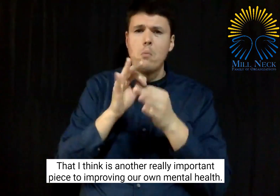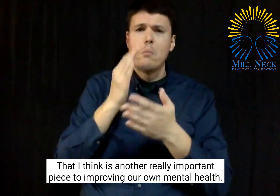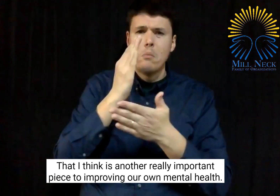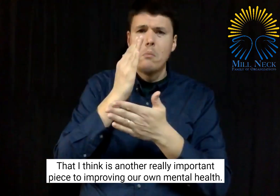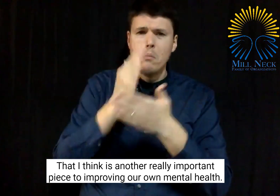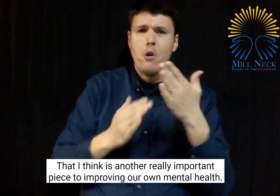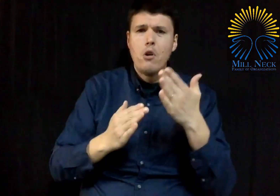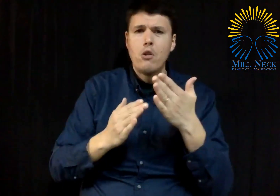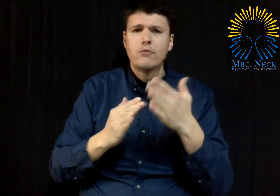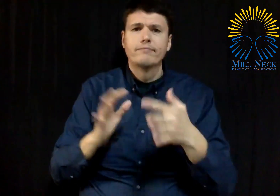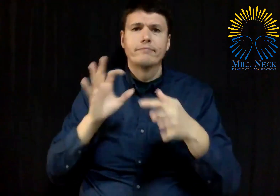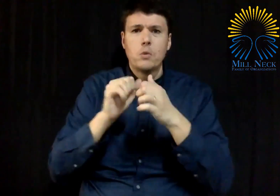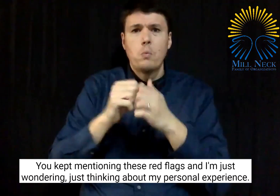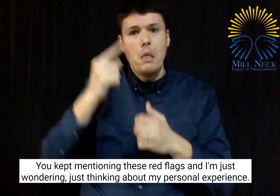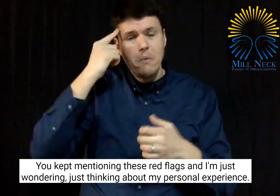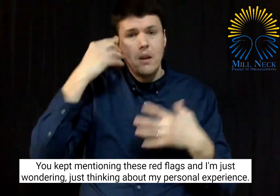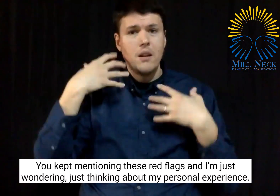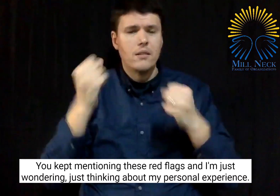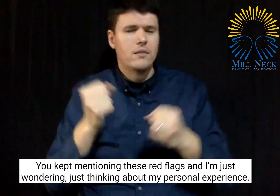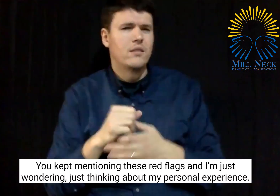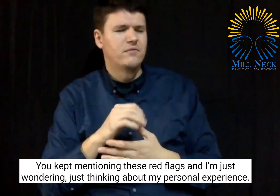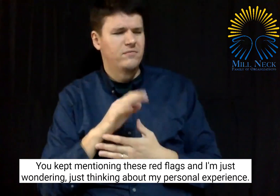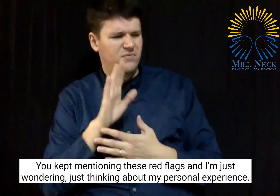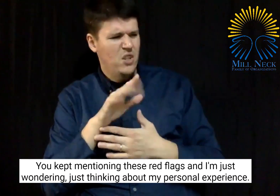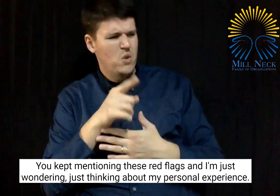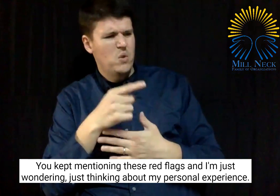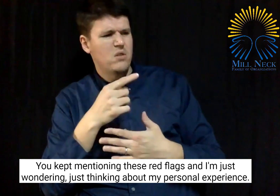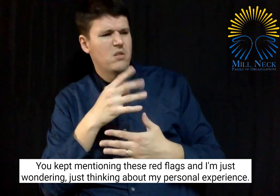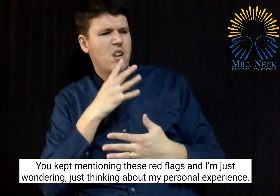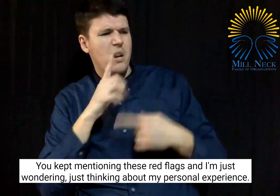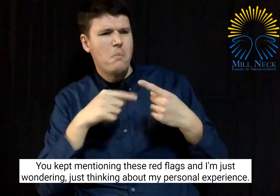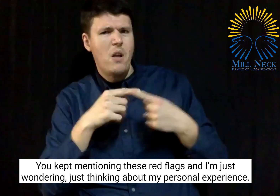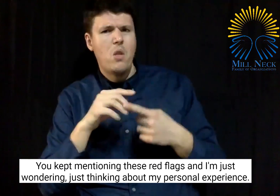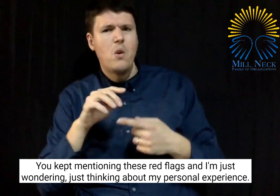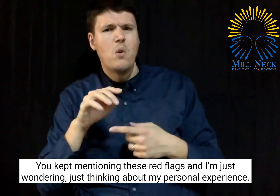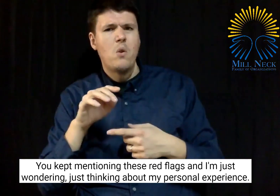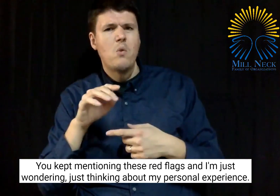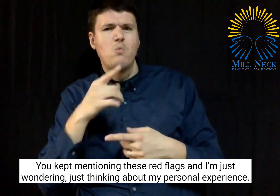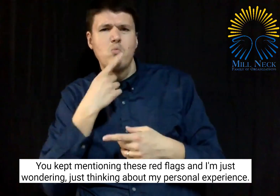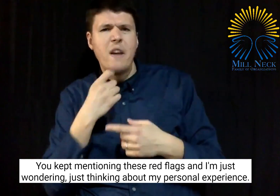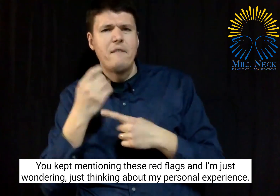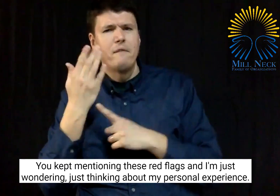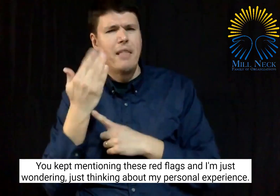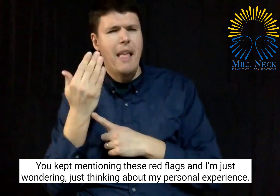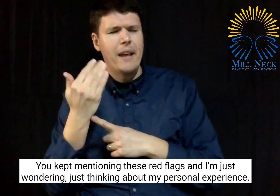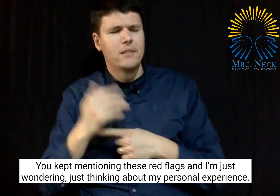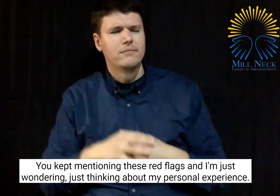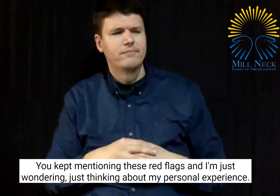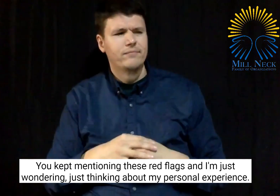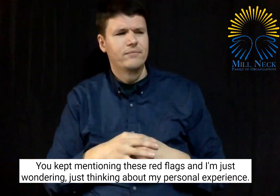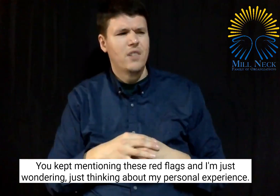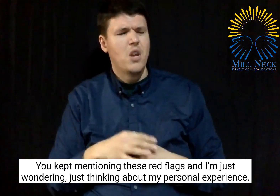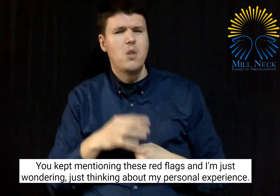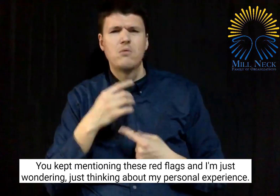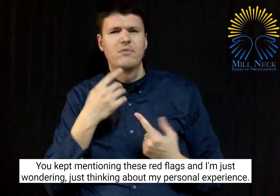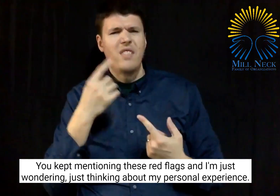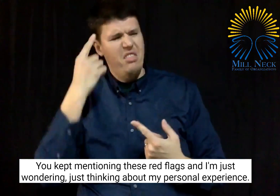health. You kept mentioning these red flags, and I'm just wondering, just thinking about my personal